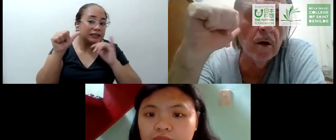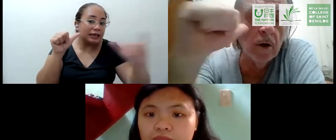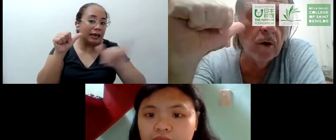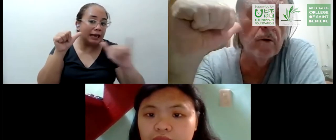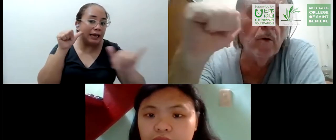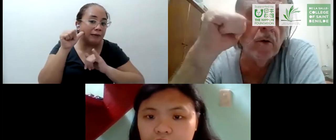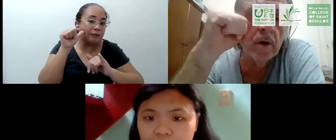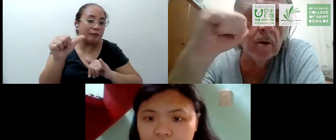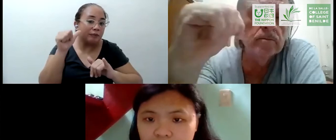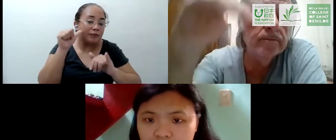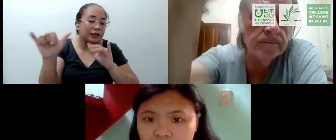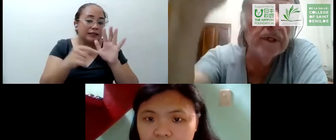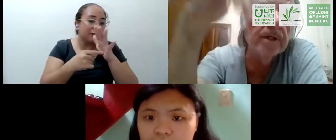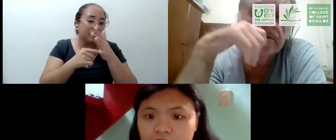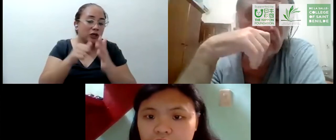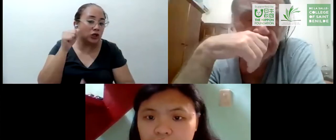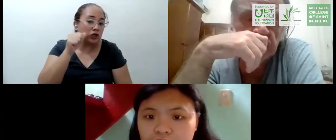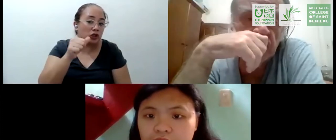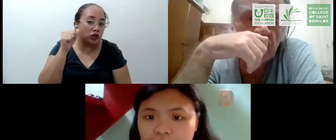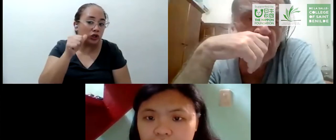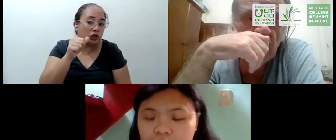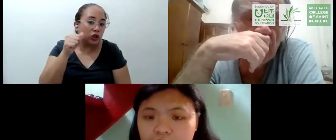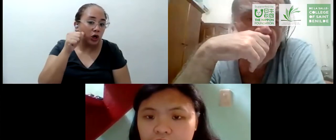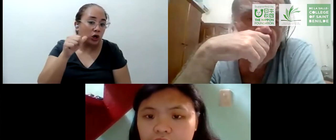Girl, girl, or this.